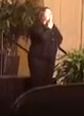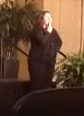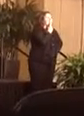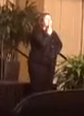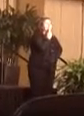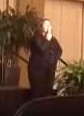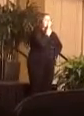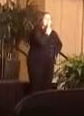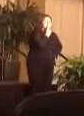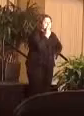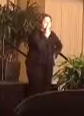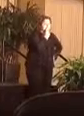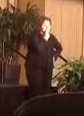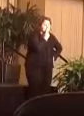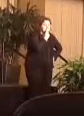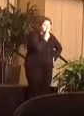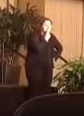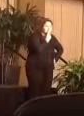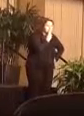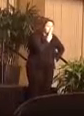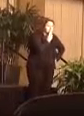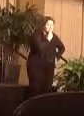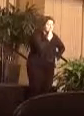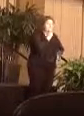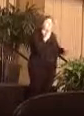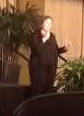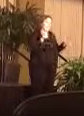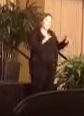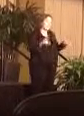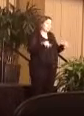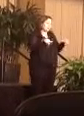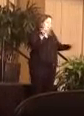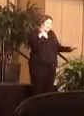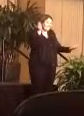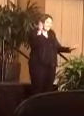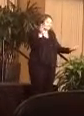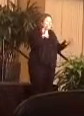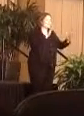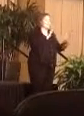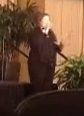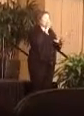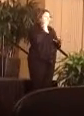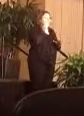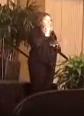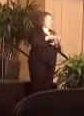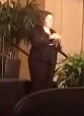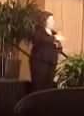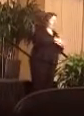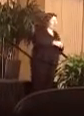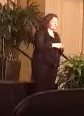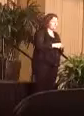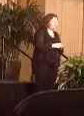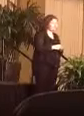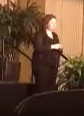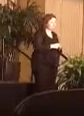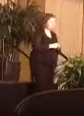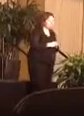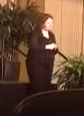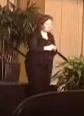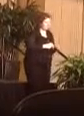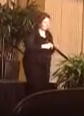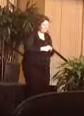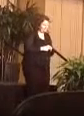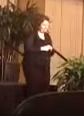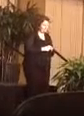I guess, well, I get to do stuff like this, which is great, which I didn't get to do before. People care, I guess, a little bit